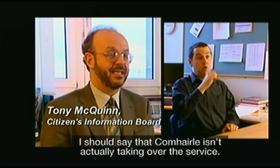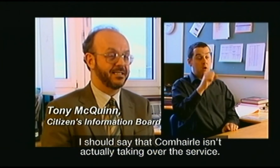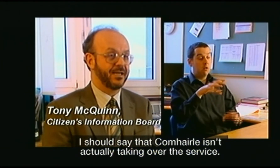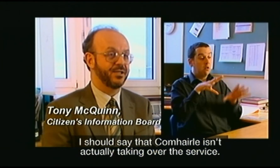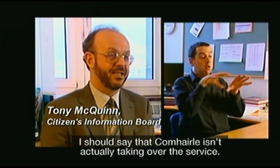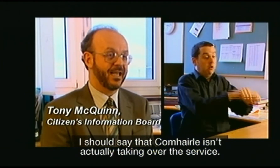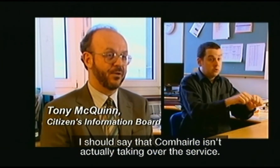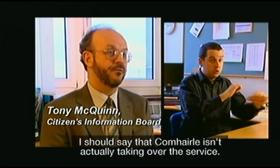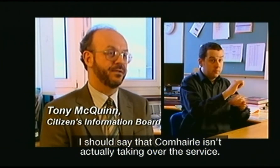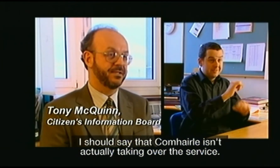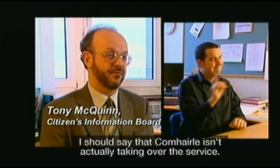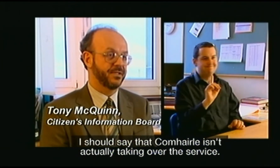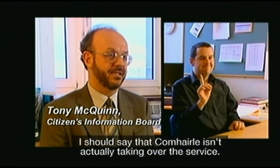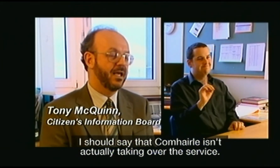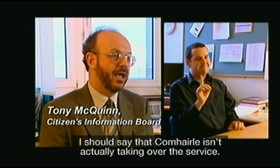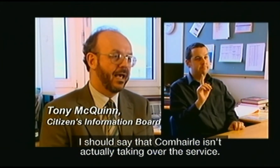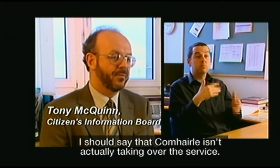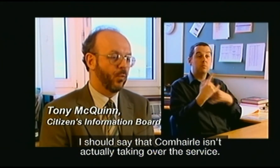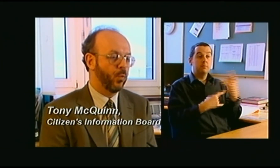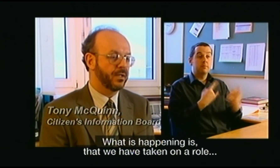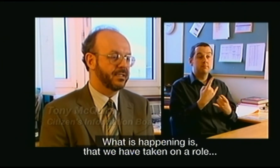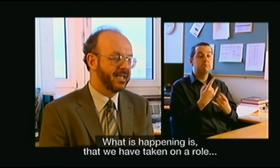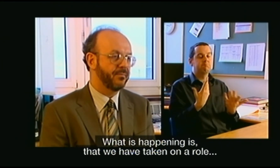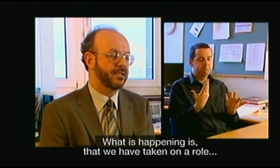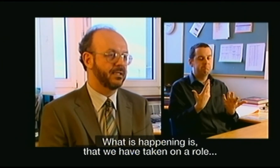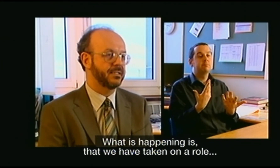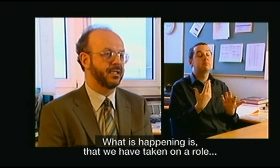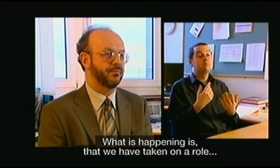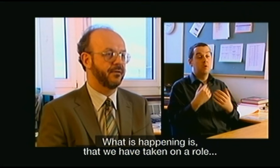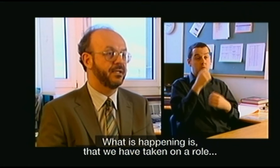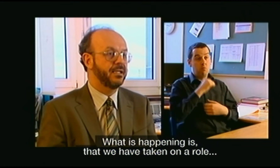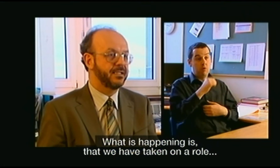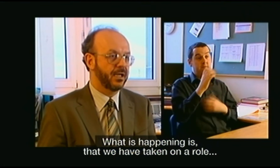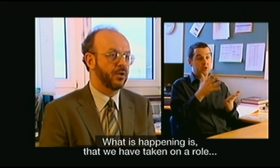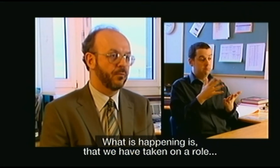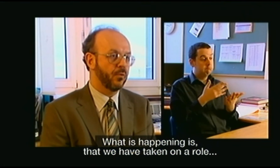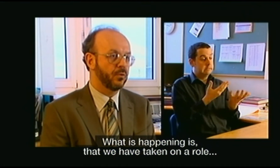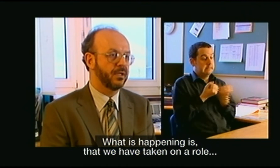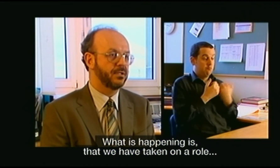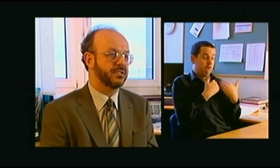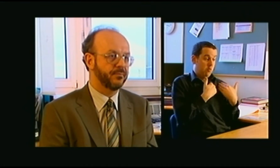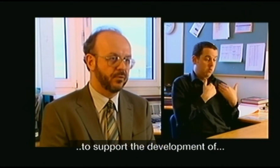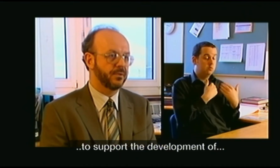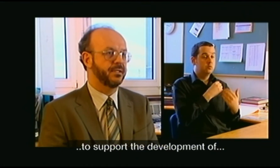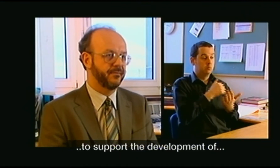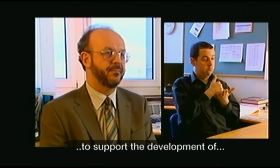isn't actually taking over the service. What is happening is that we have taken on a role to support the